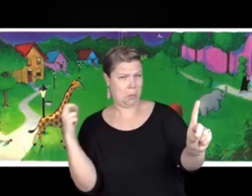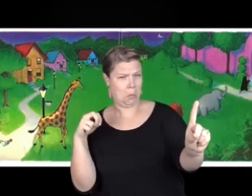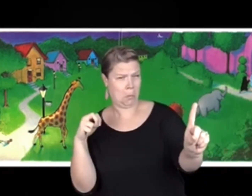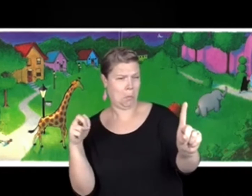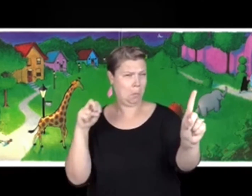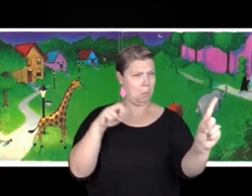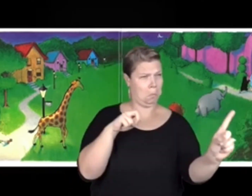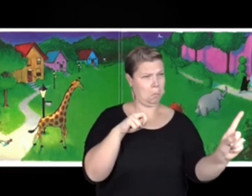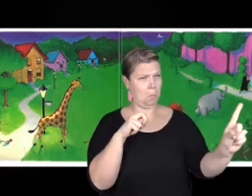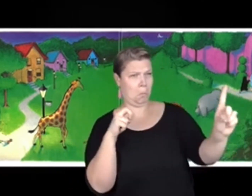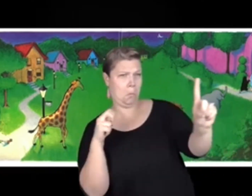the mouse,